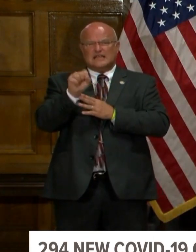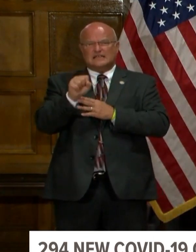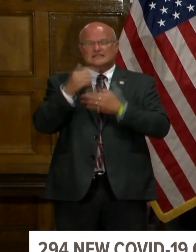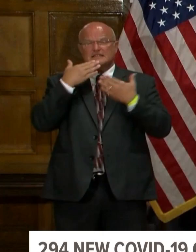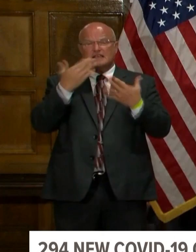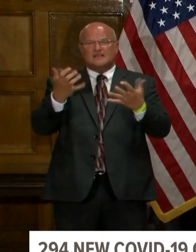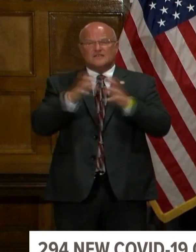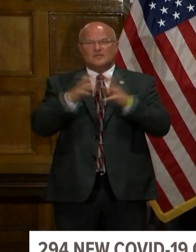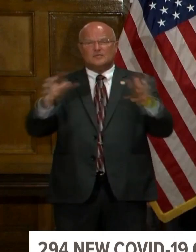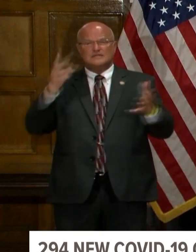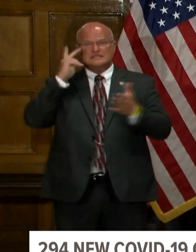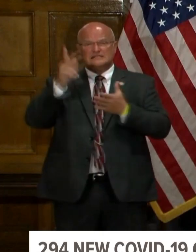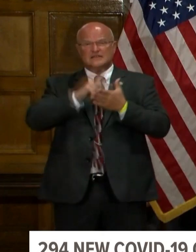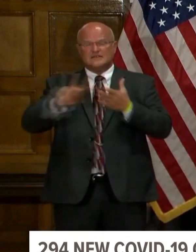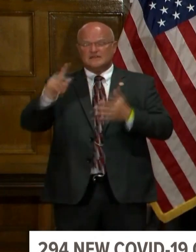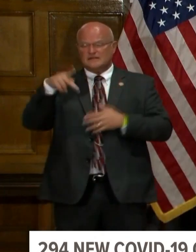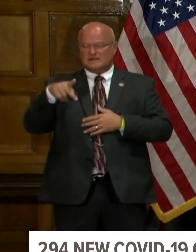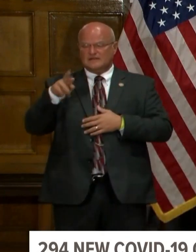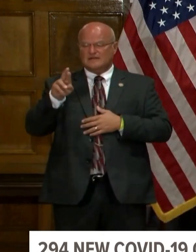much, Secretary Preston, I believe.